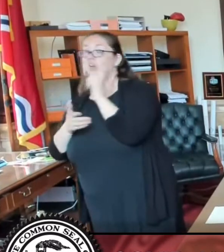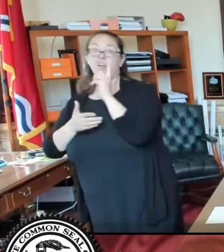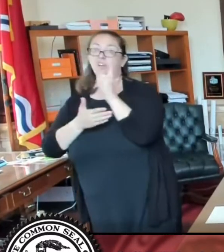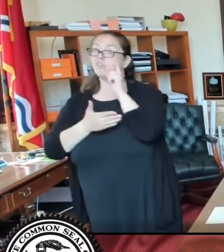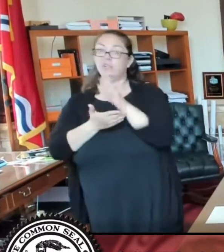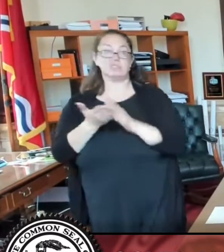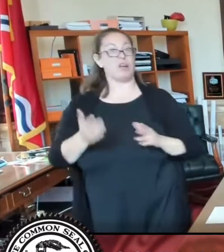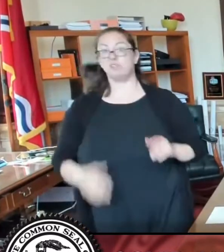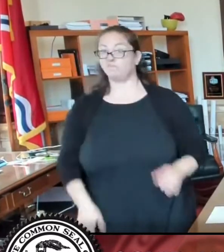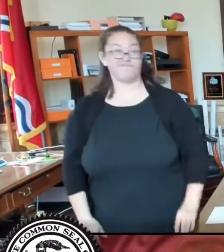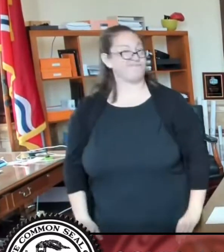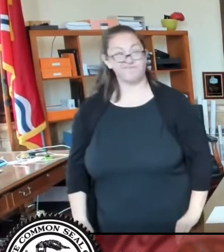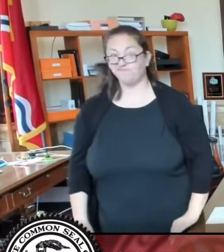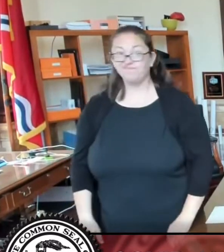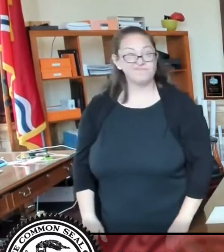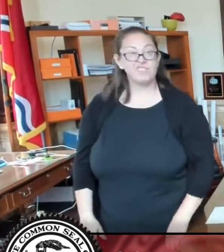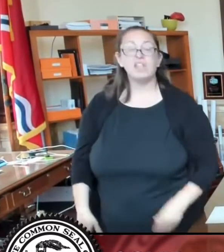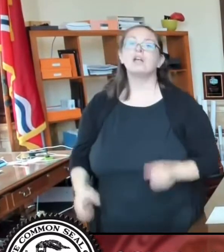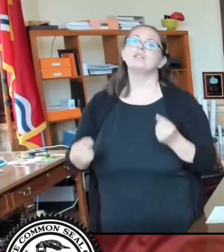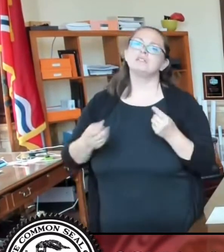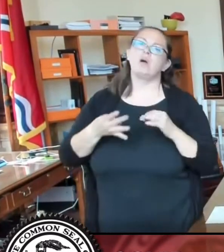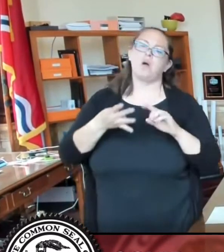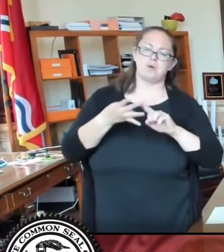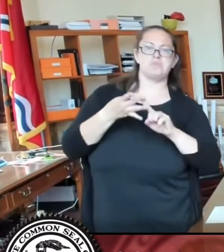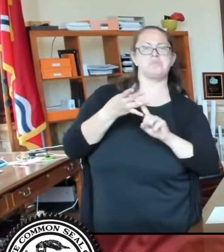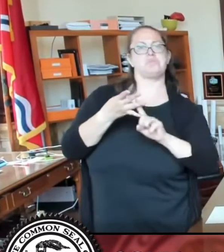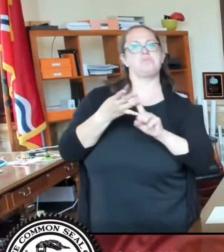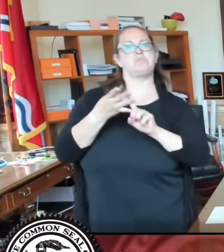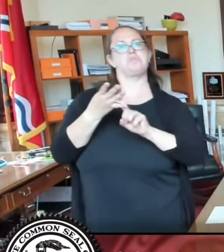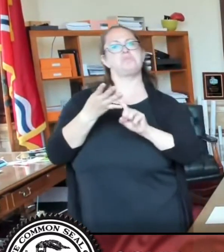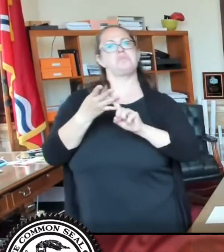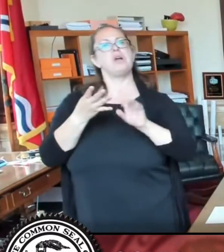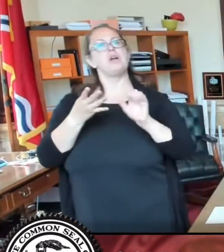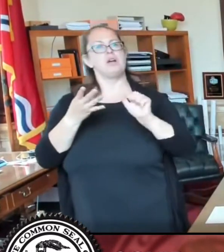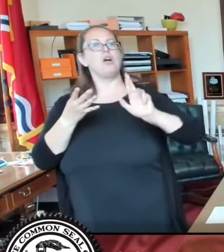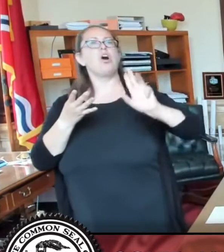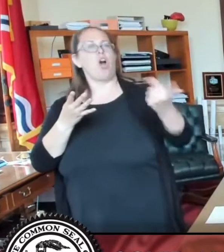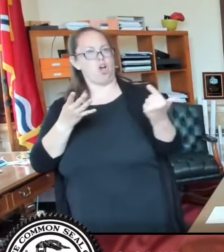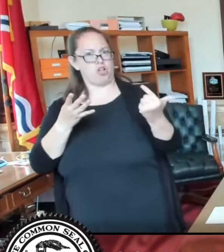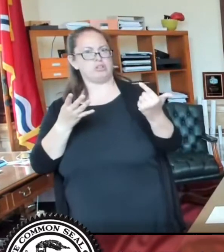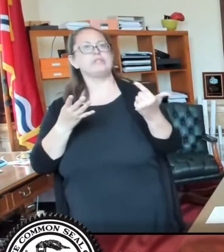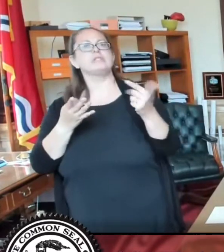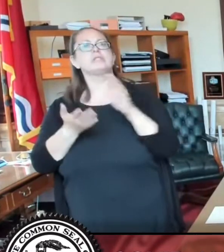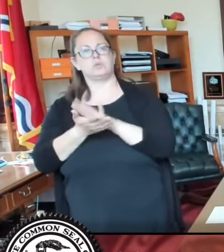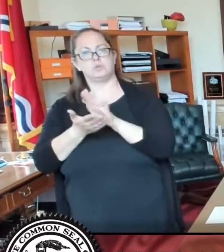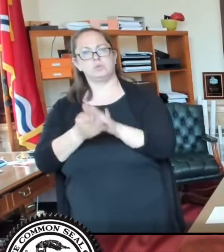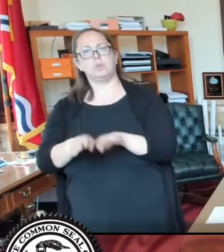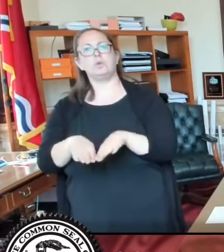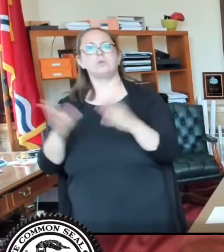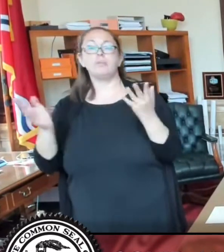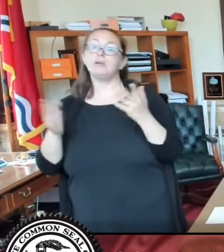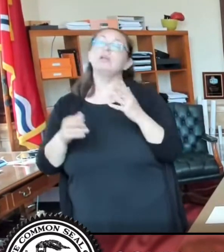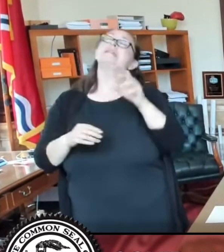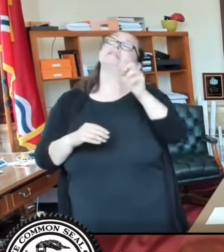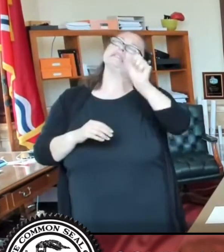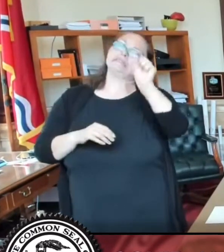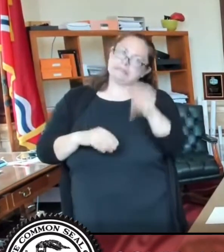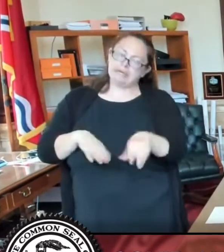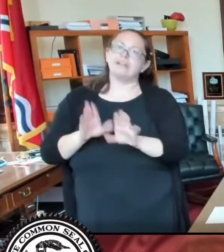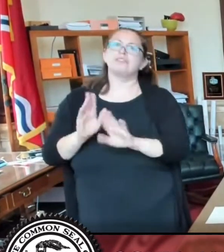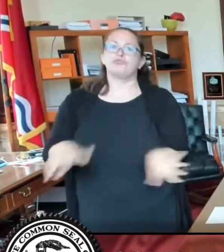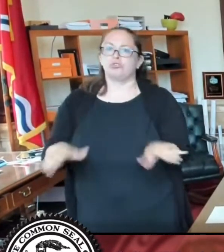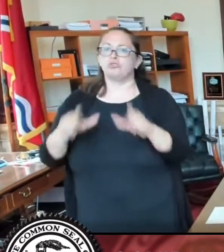that middle to the end of August, schools will be able to open. Although they'll be wearing masks, there'll